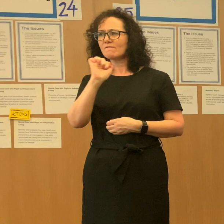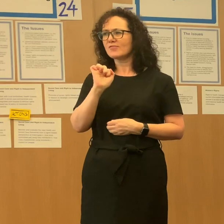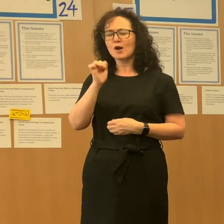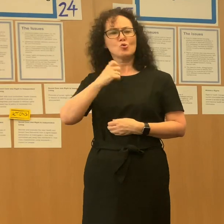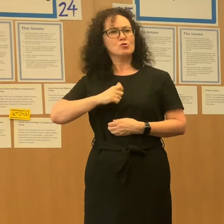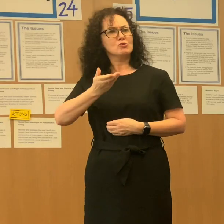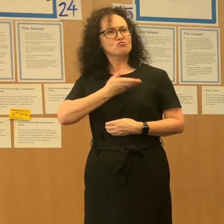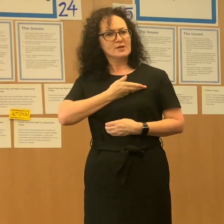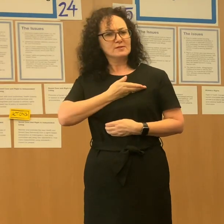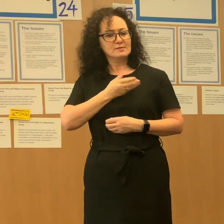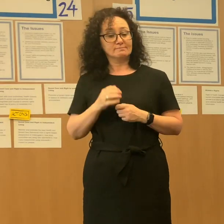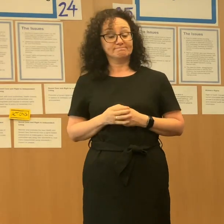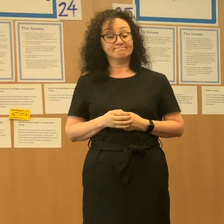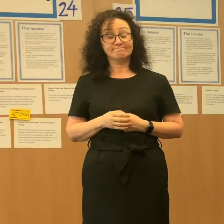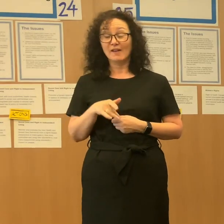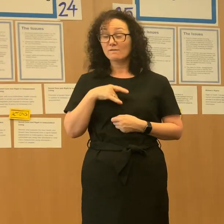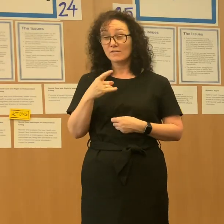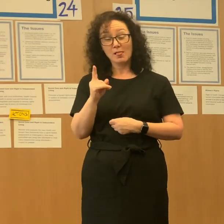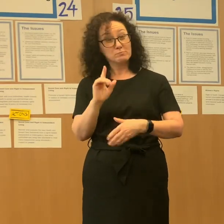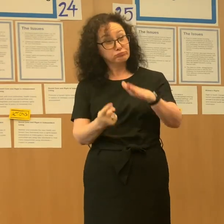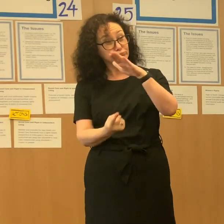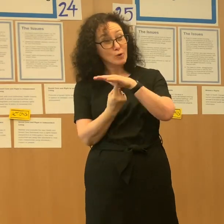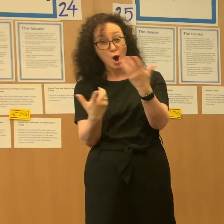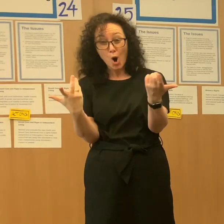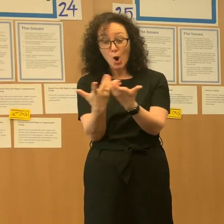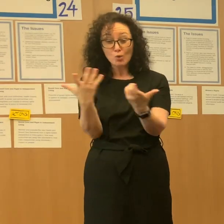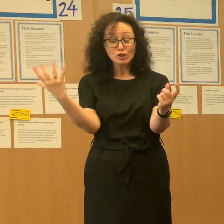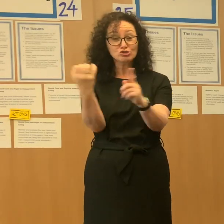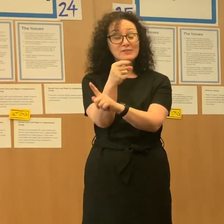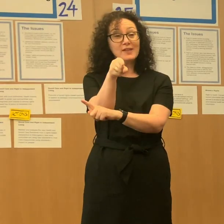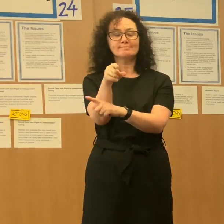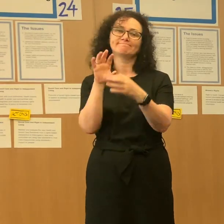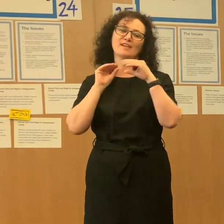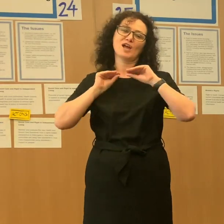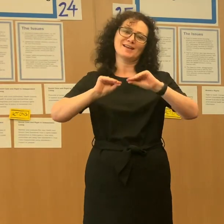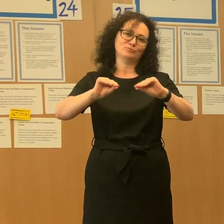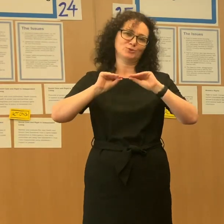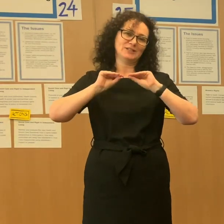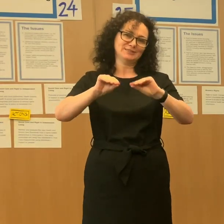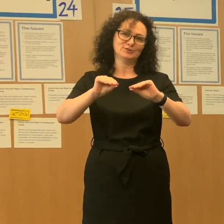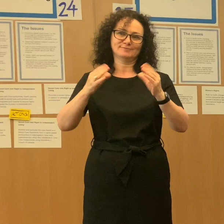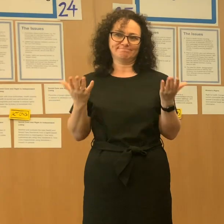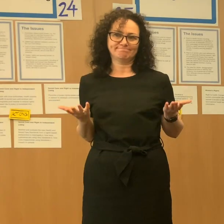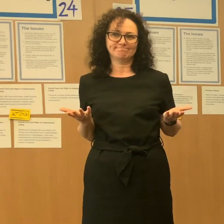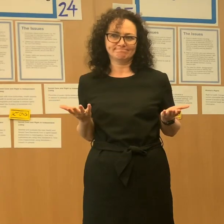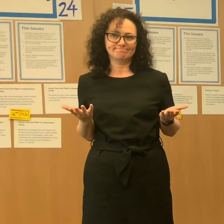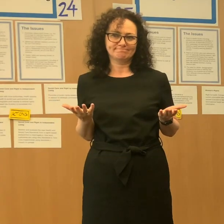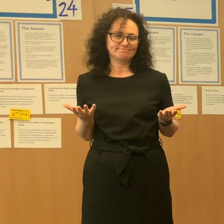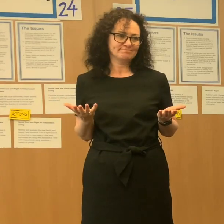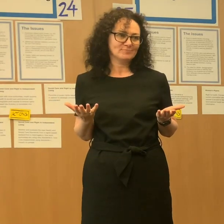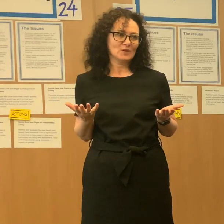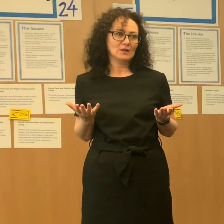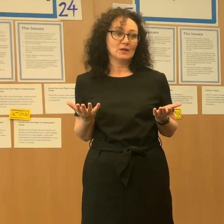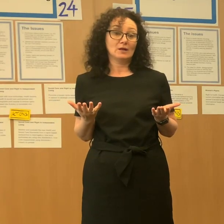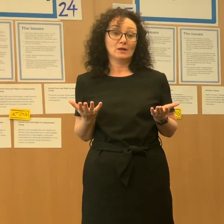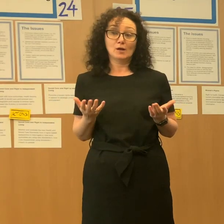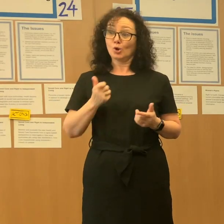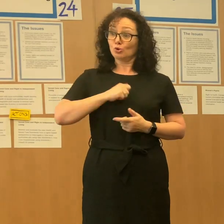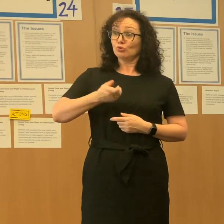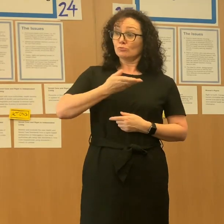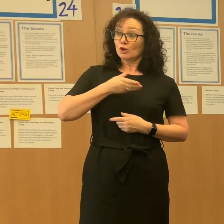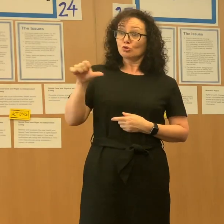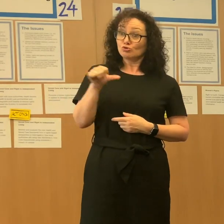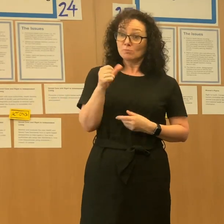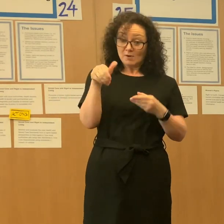think that education is the key, and as human rights belongs to everybody, that it should be part of the school